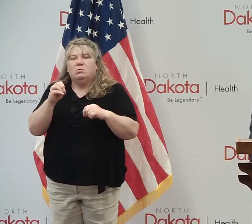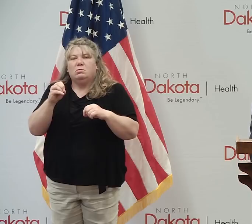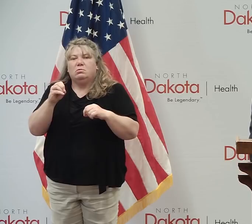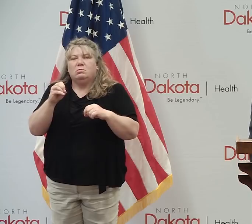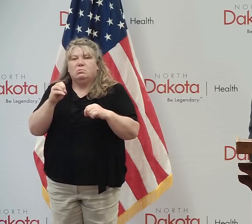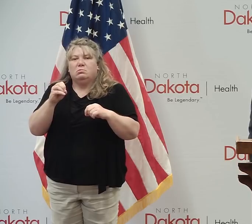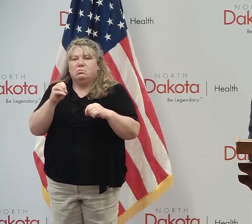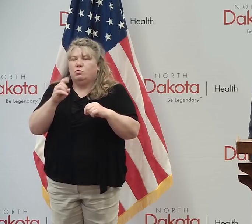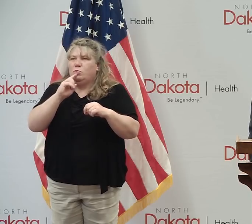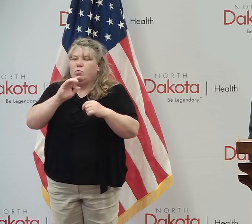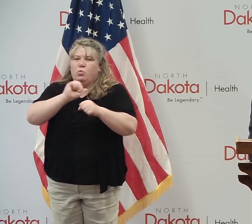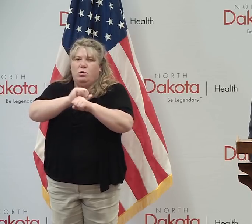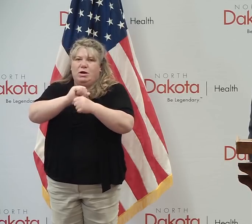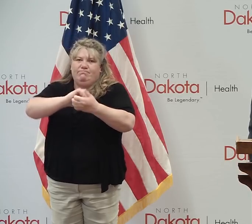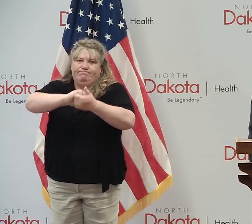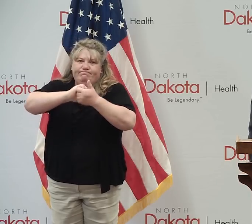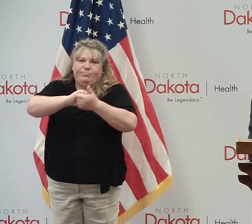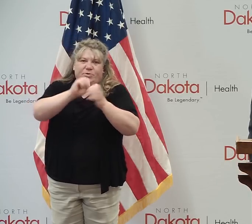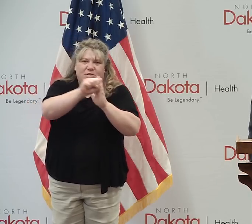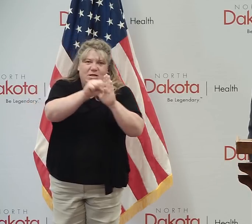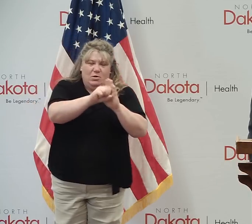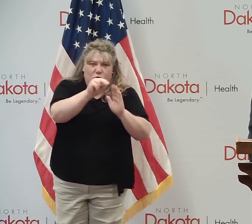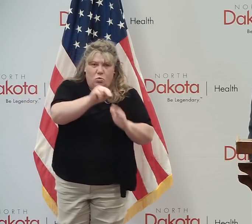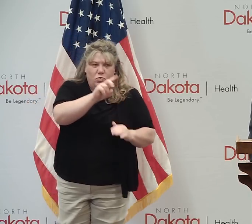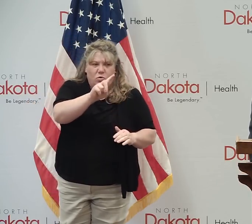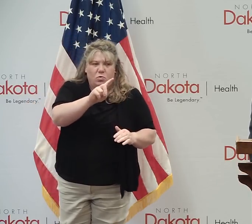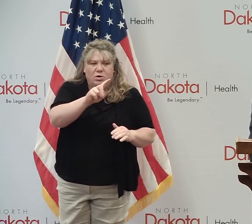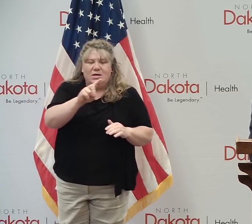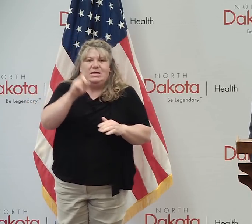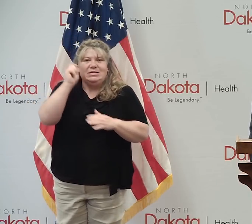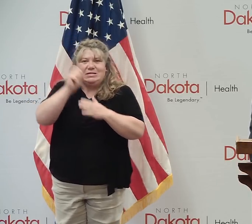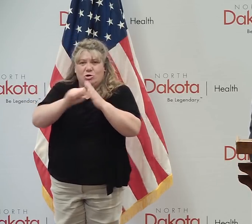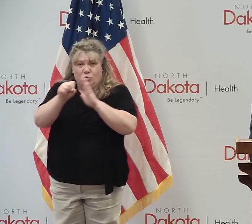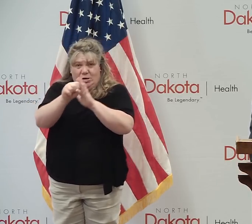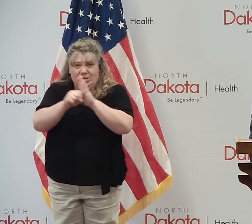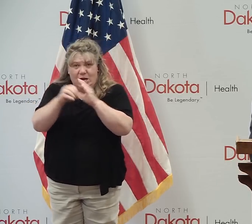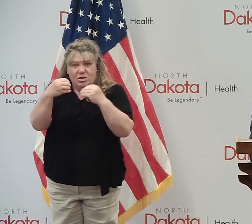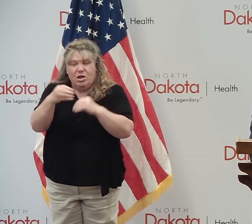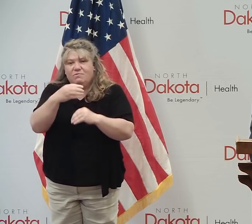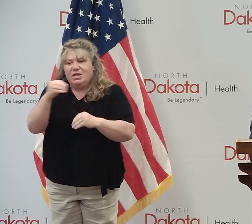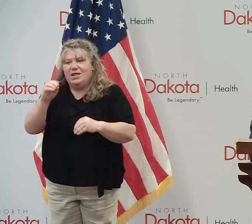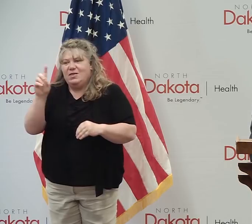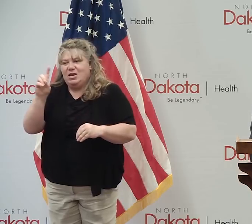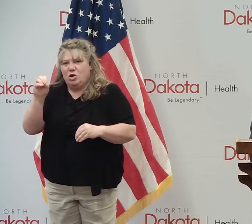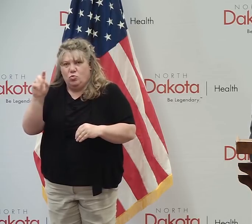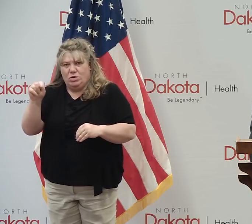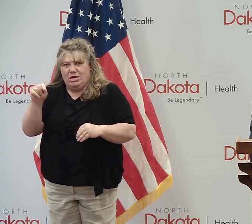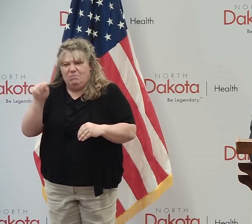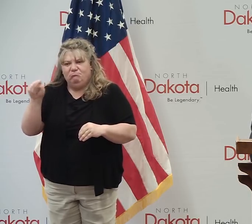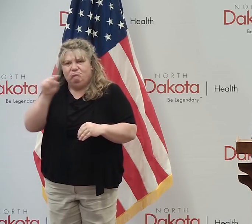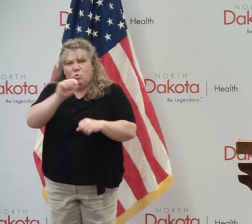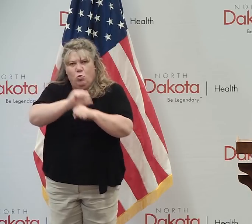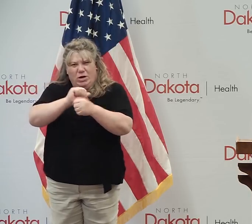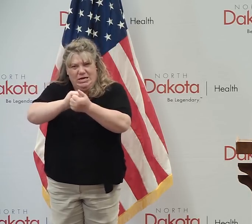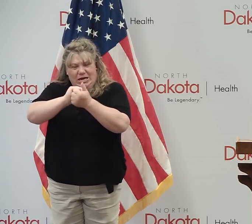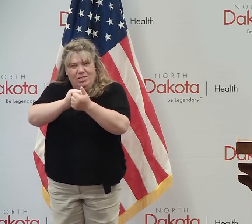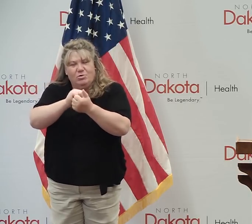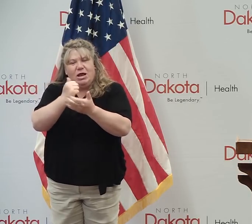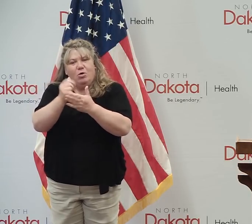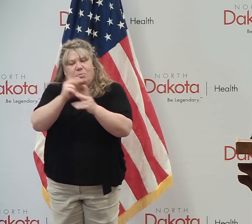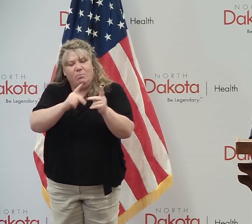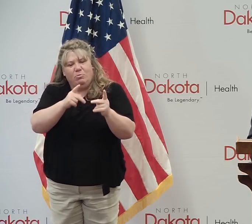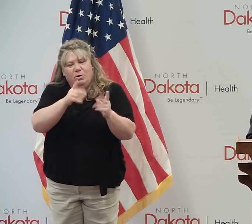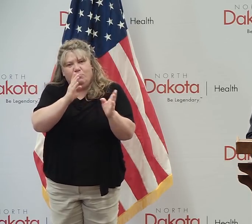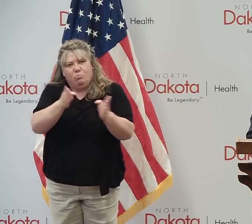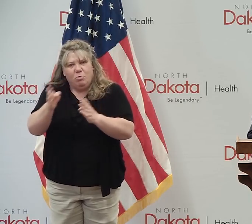our great collaboration going on between the state of North Dakota, Secretary of State's office, NDDOT, and others to make sure that people are prepared and ready to